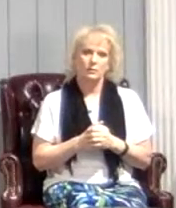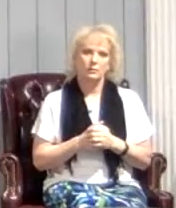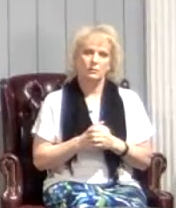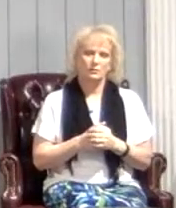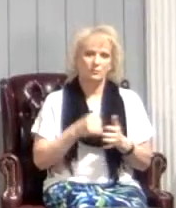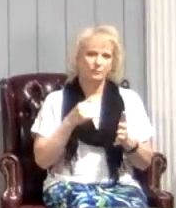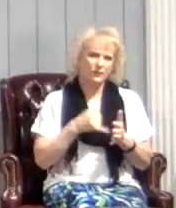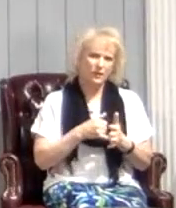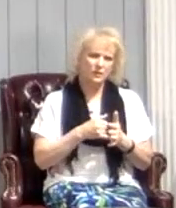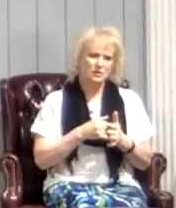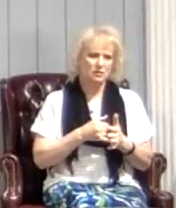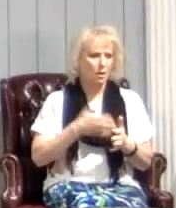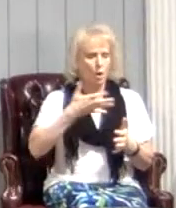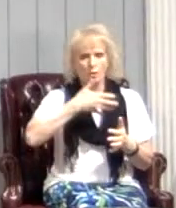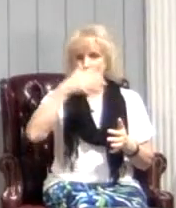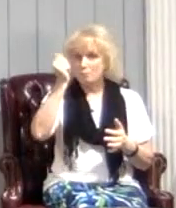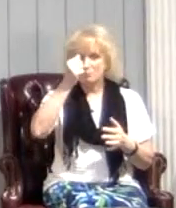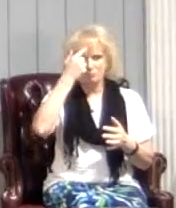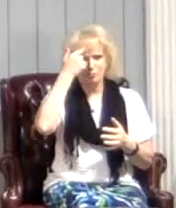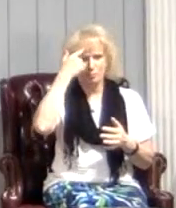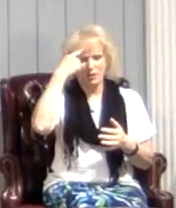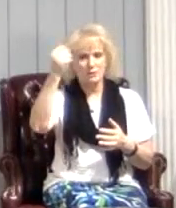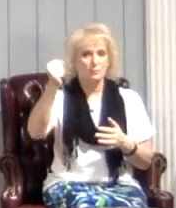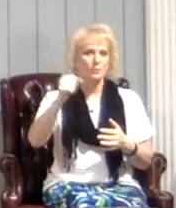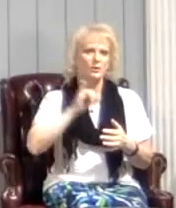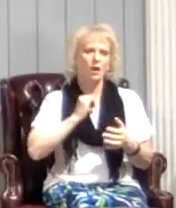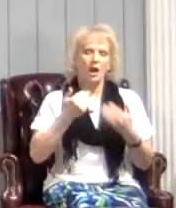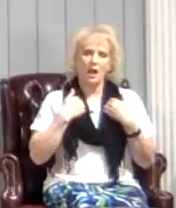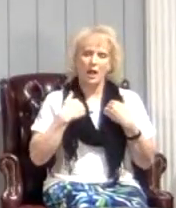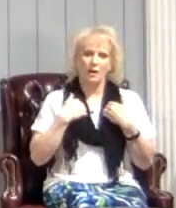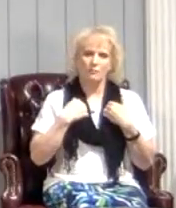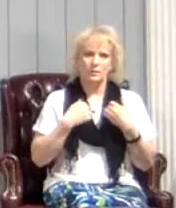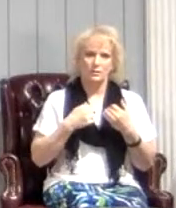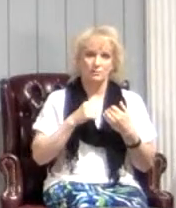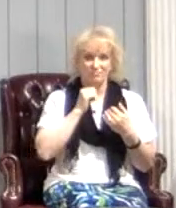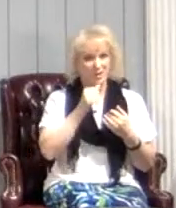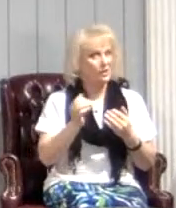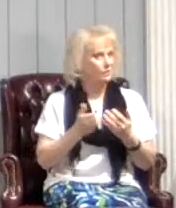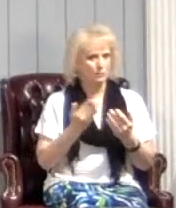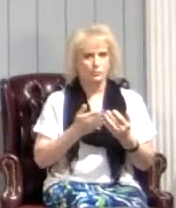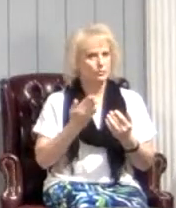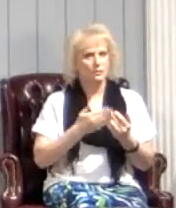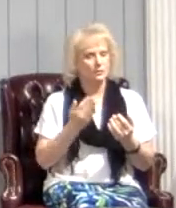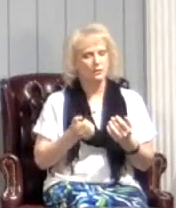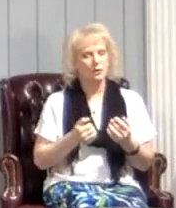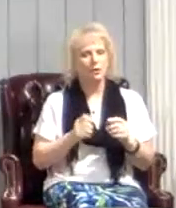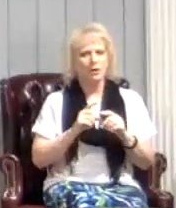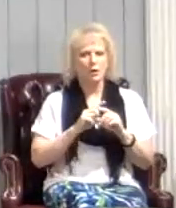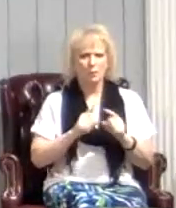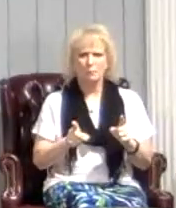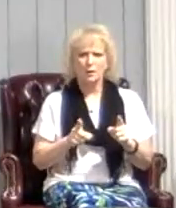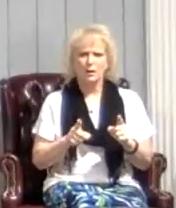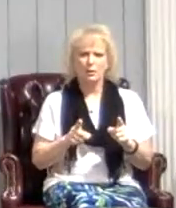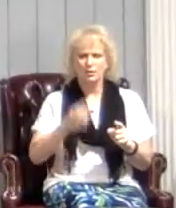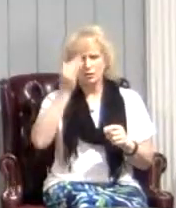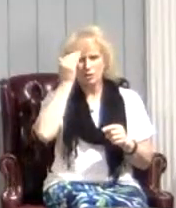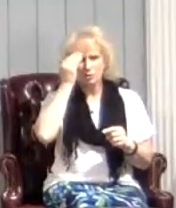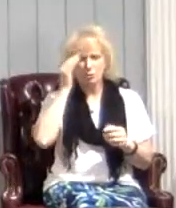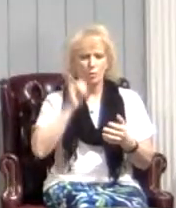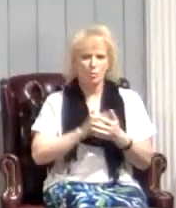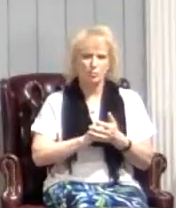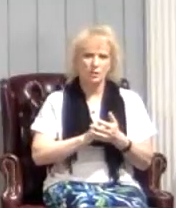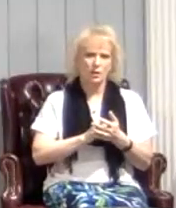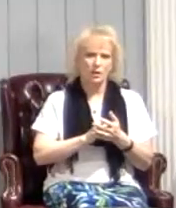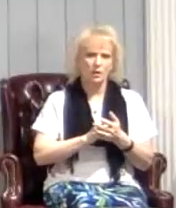it's one of those, the best memories that I have in my life is those times. And not that it was easy times, but to know that you